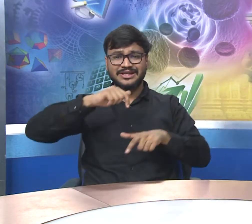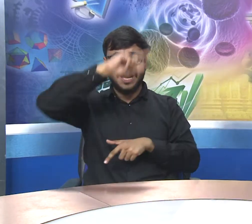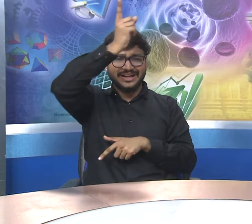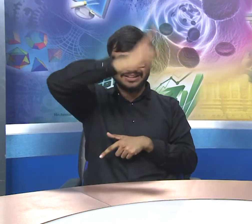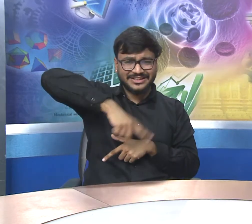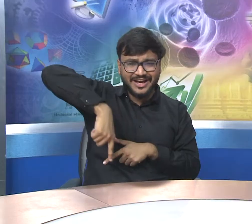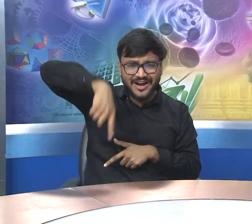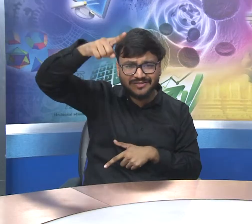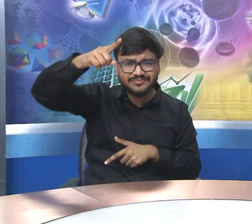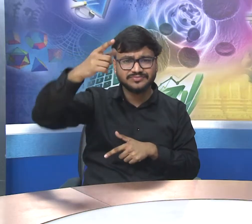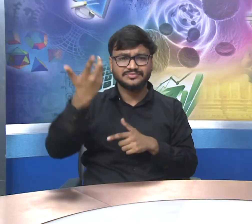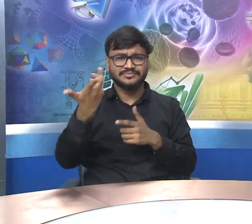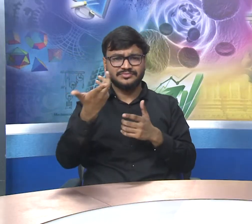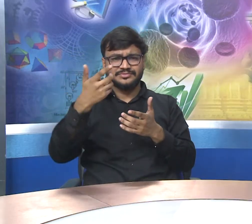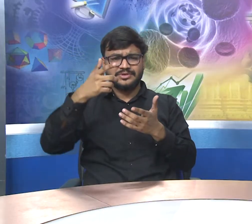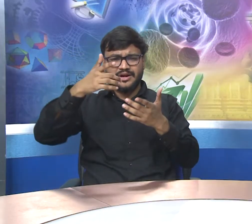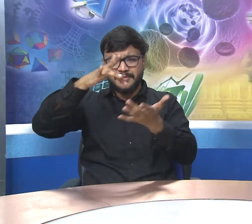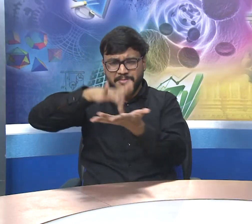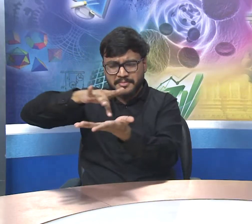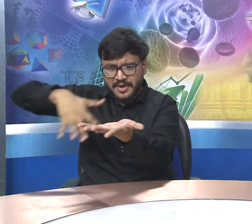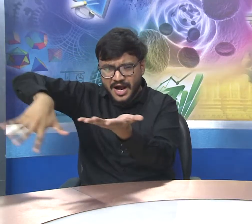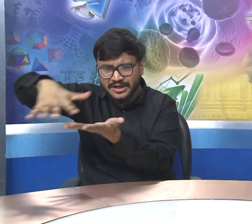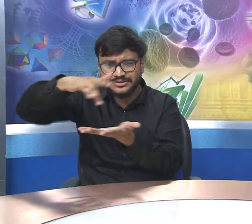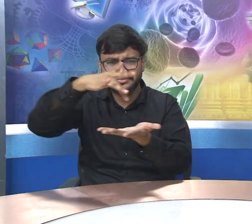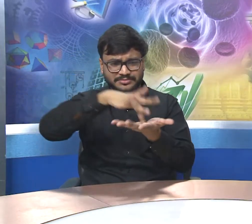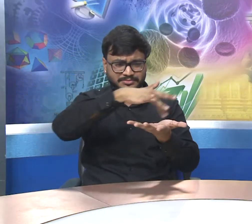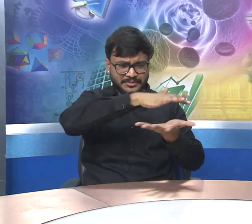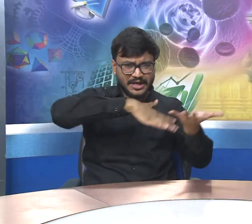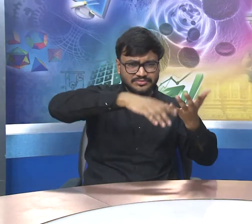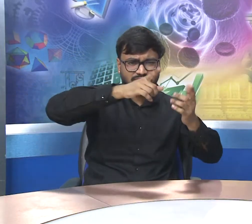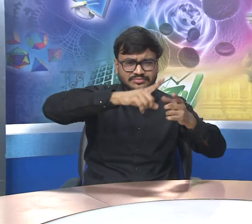Now we will learn about the regional variation in India